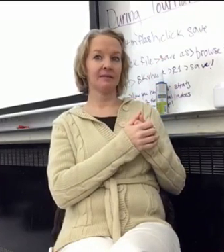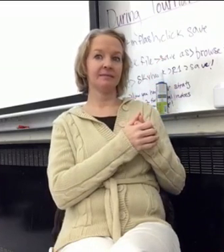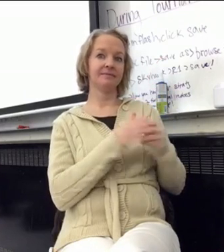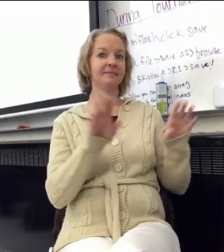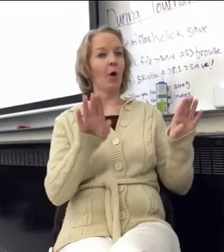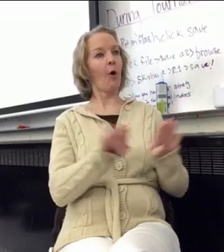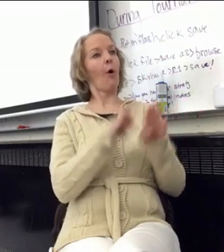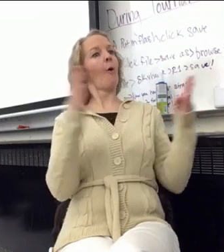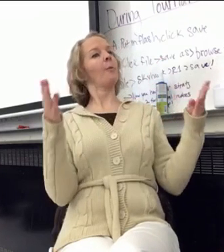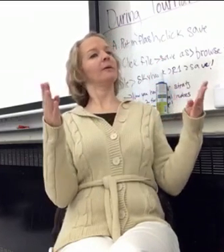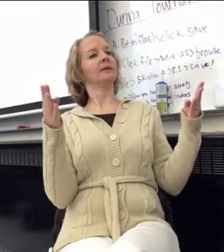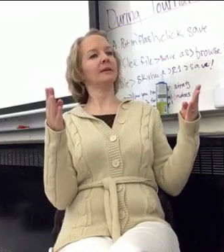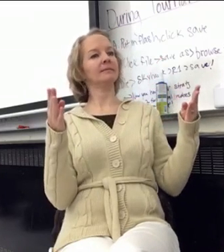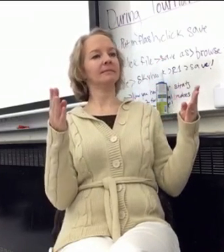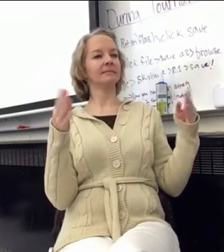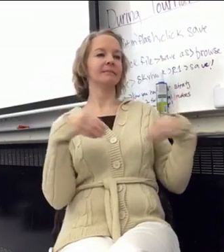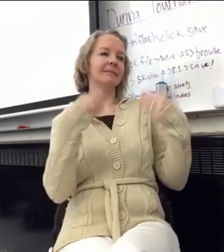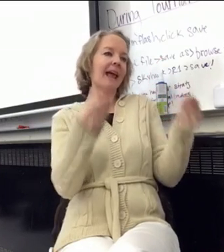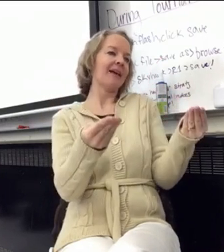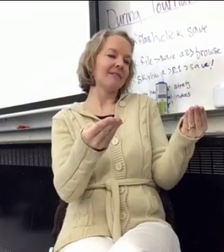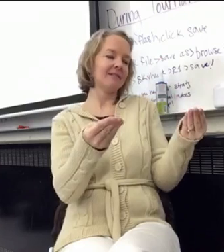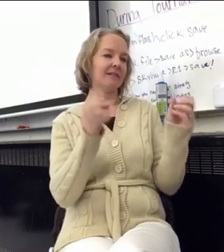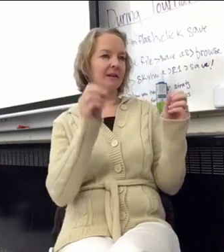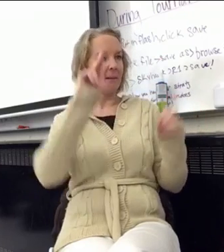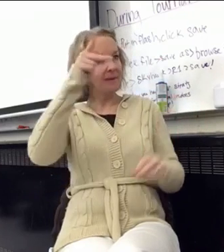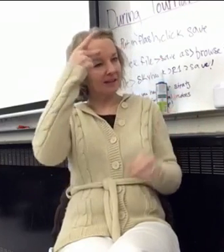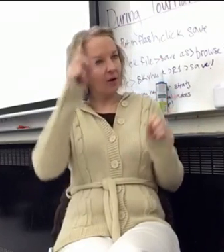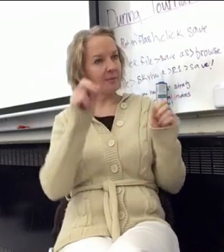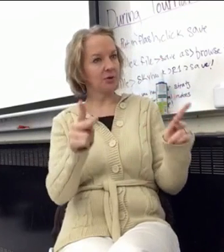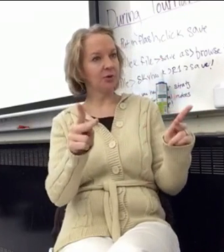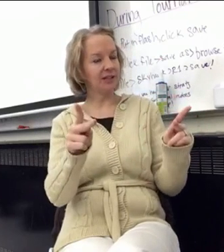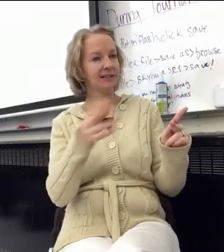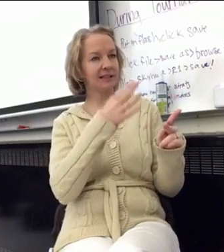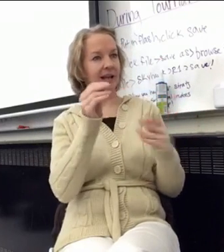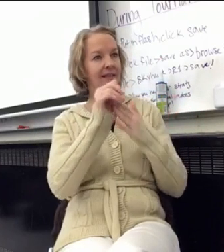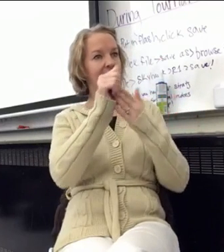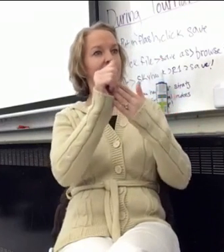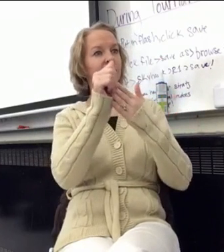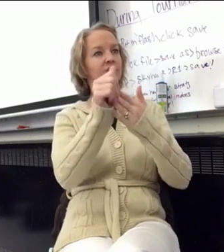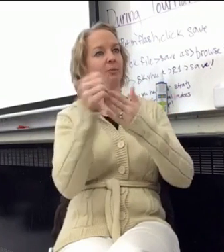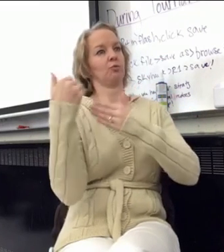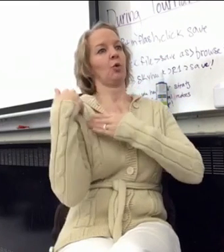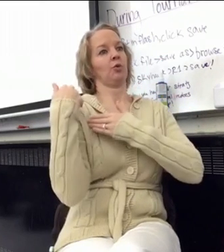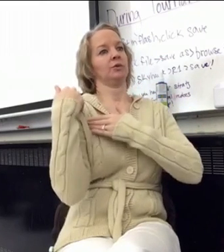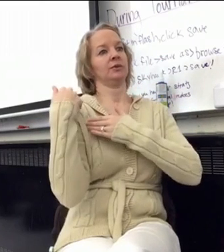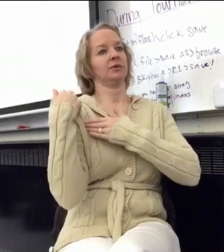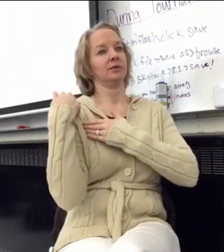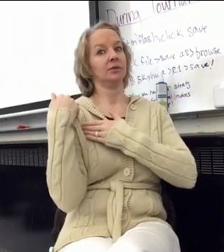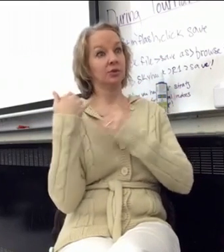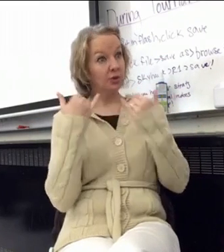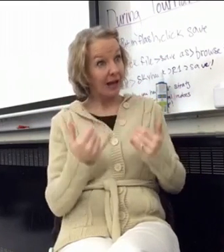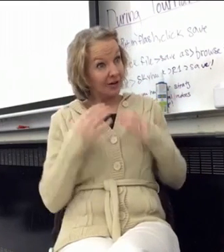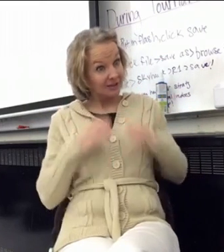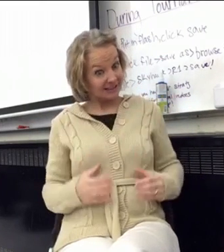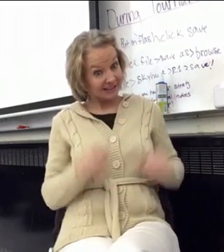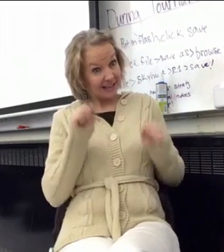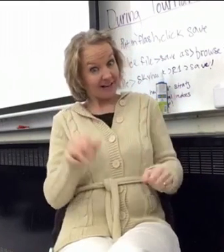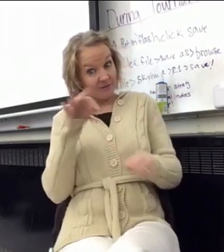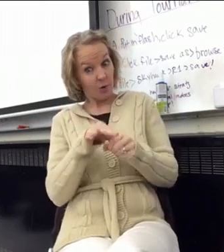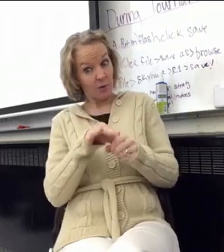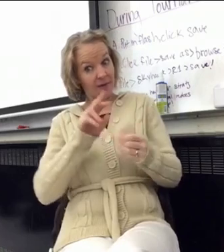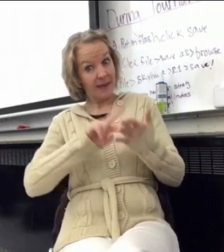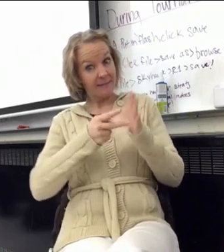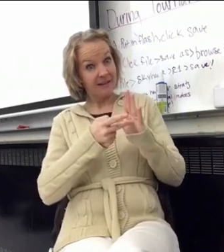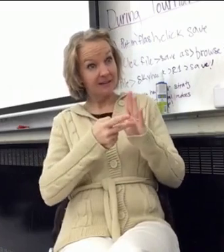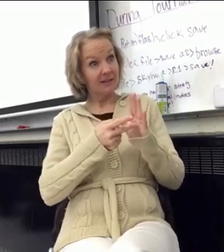political opportunities and leadership roles. Now that you are a citizen and can vote, that means that you